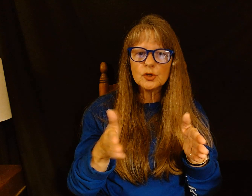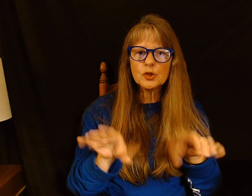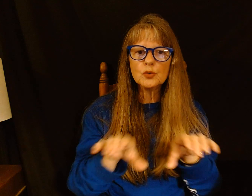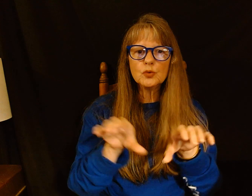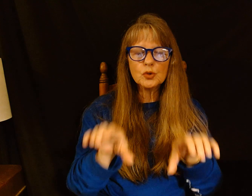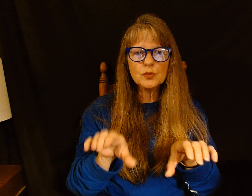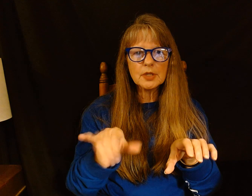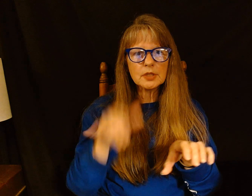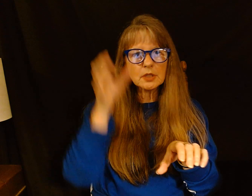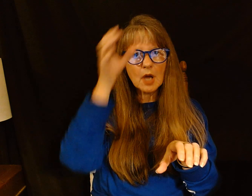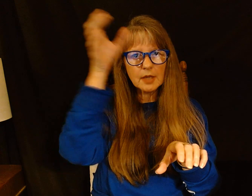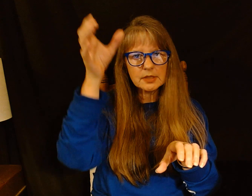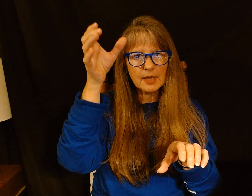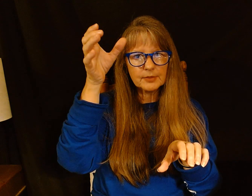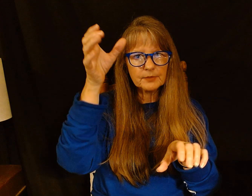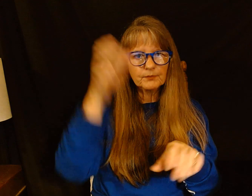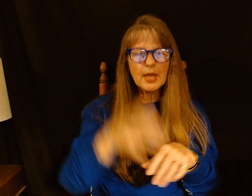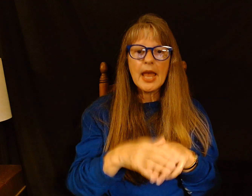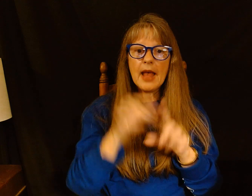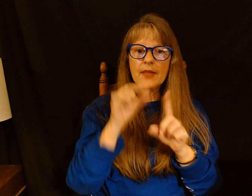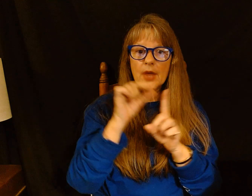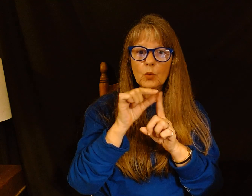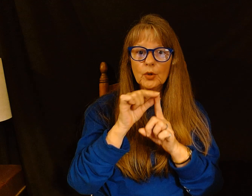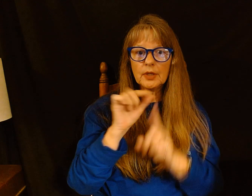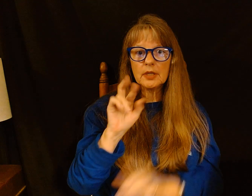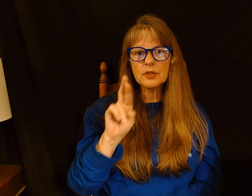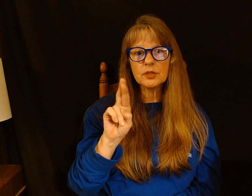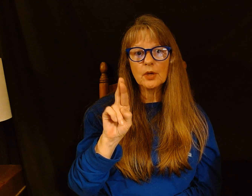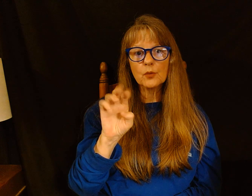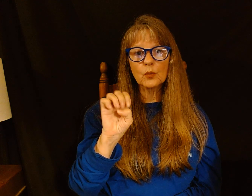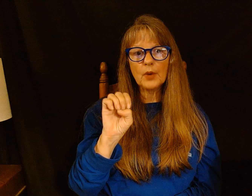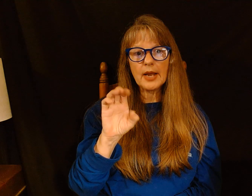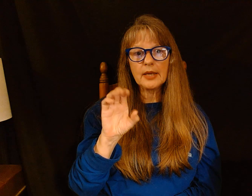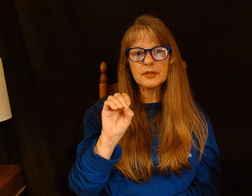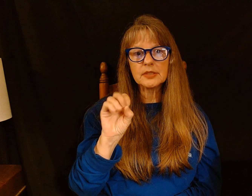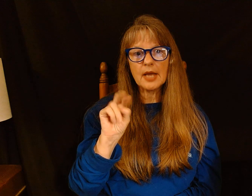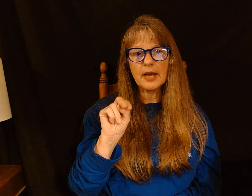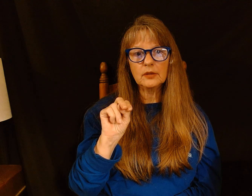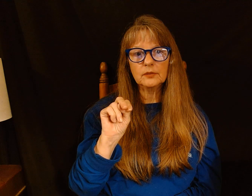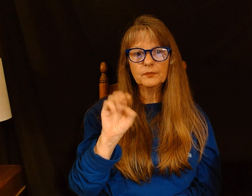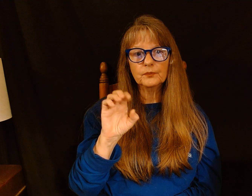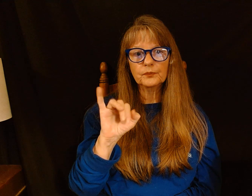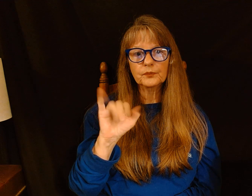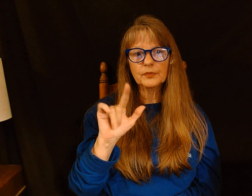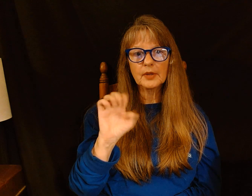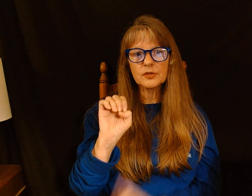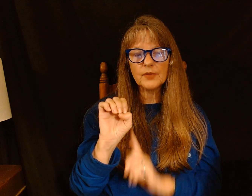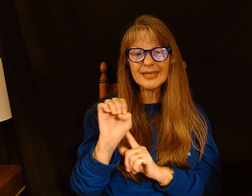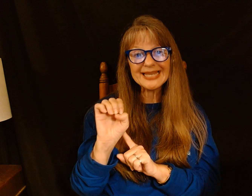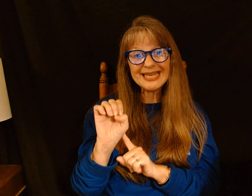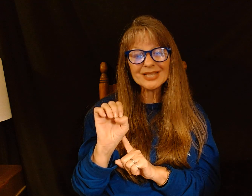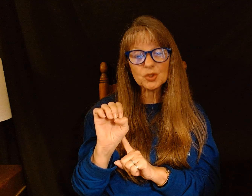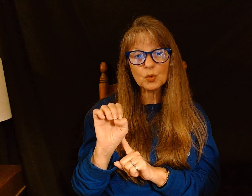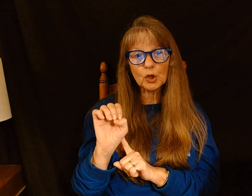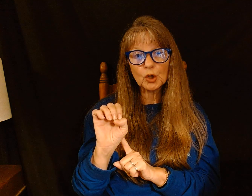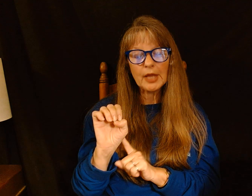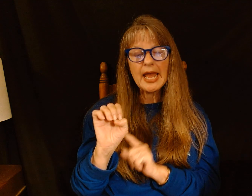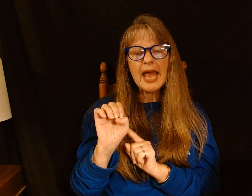to do this concept. And that word is reconcile. So that's the English word,